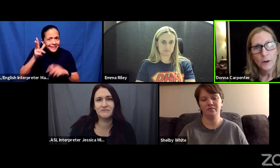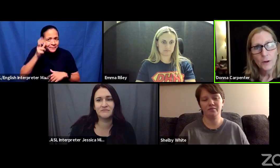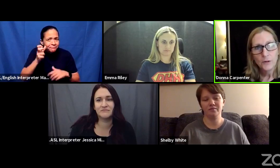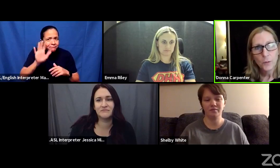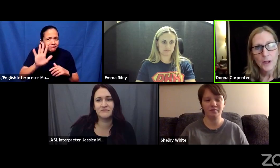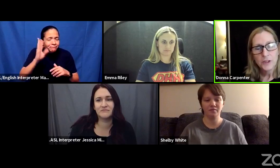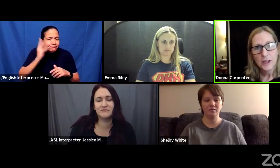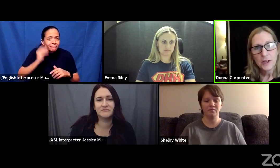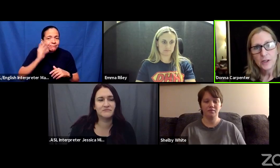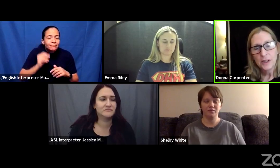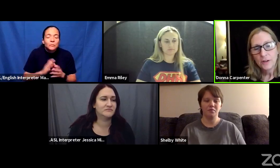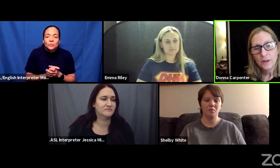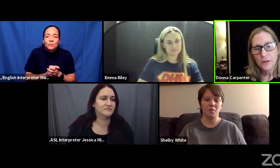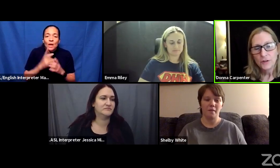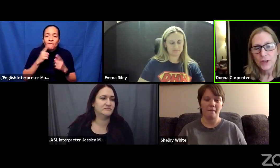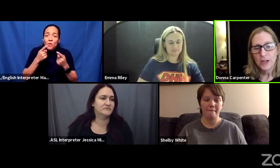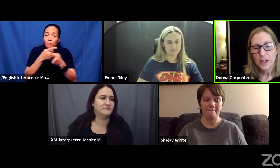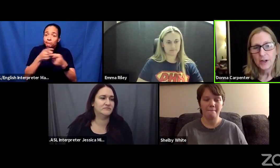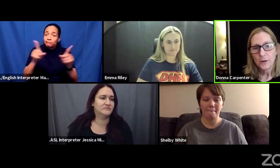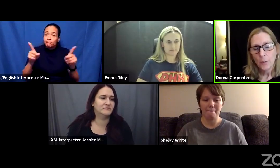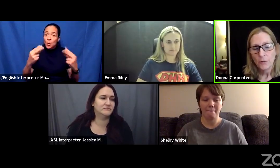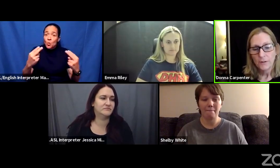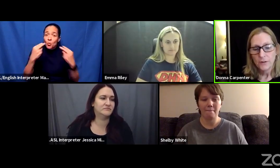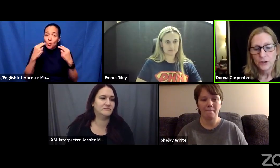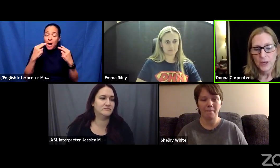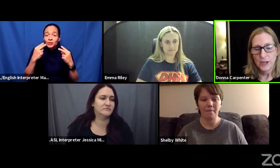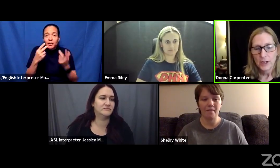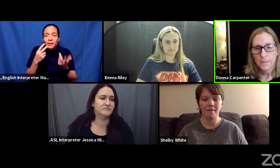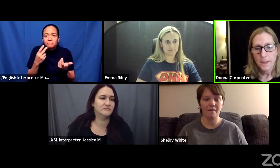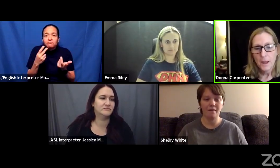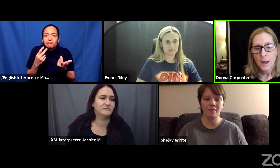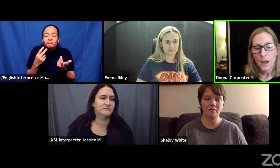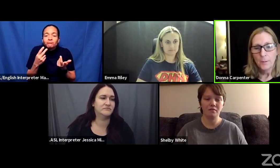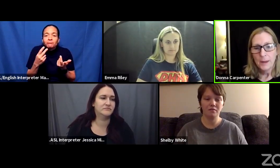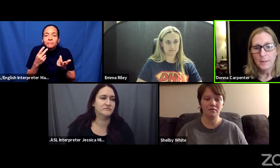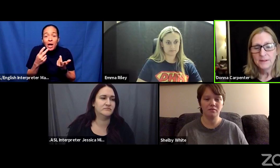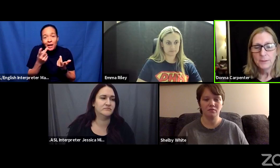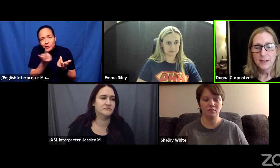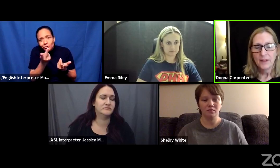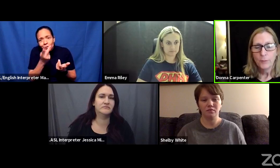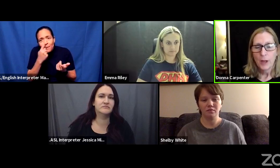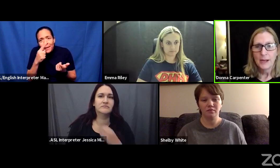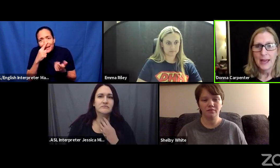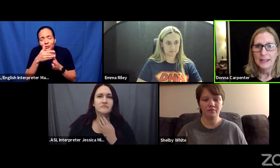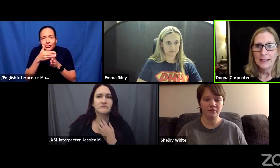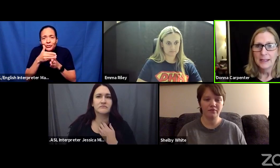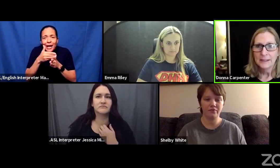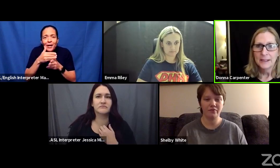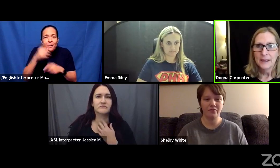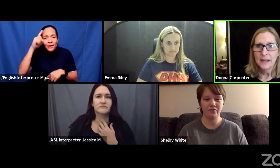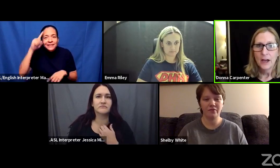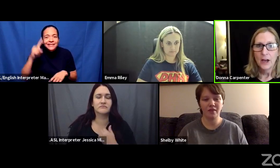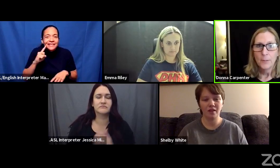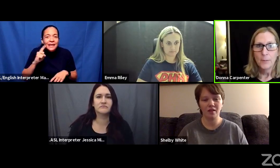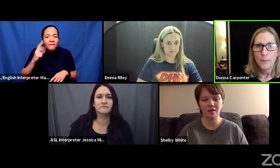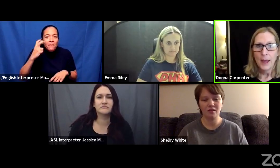For anyone who's watching, could either of you share, or both of you share, maybe some deafblind